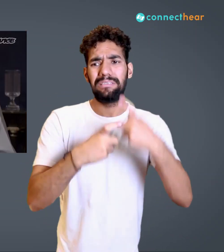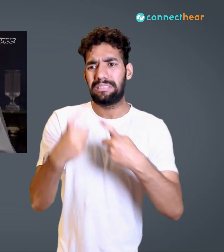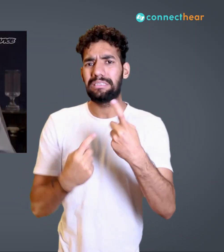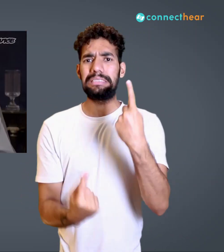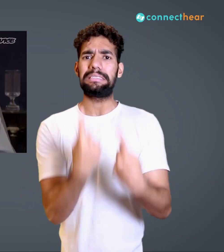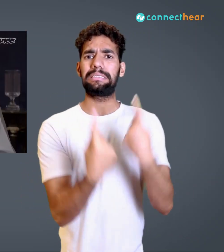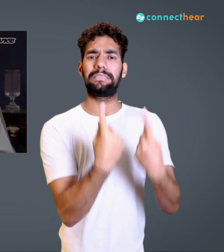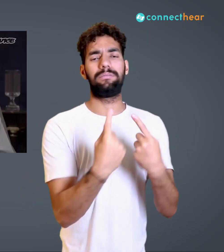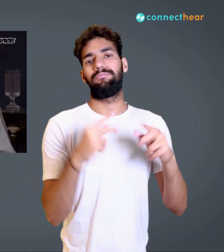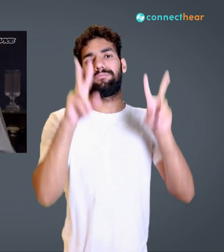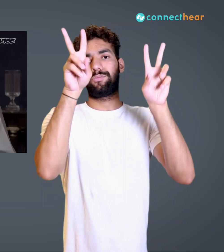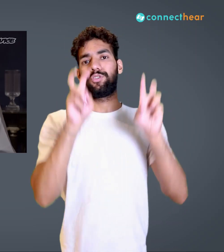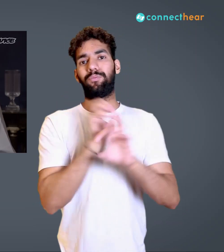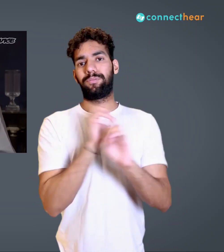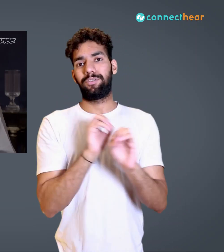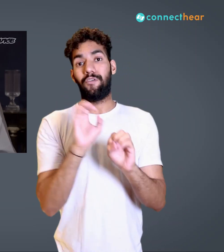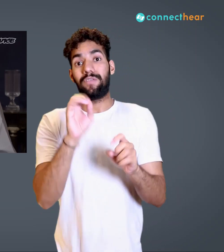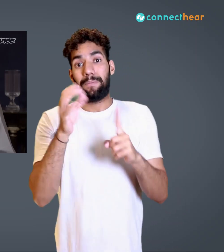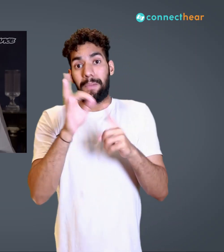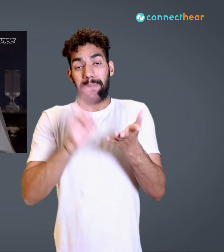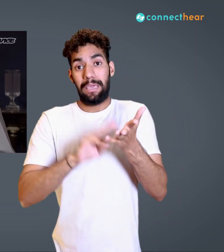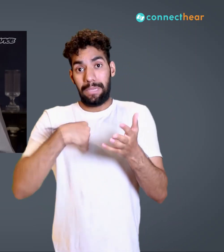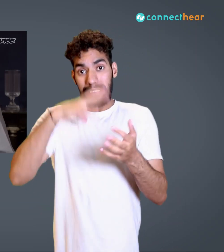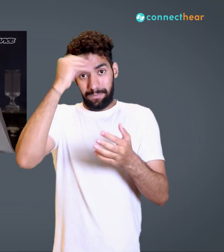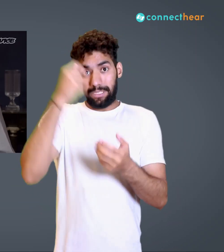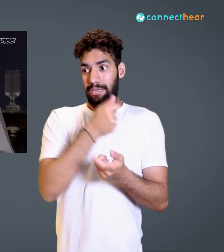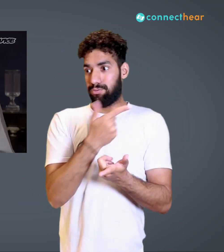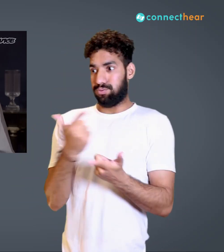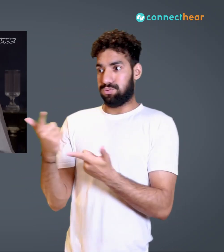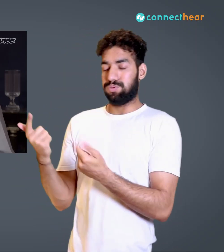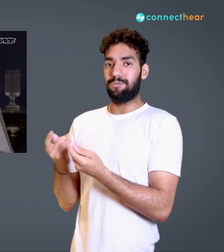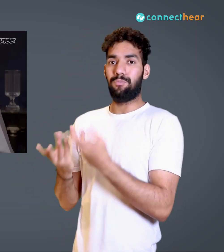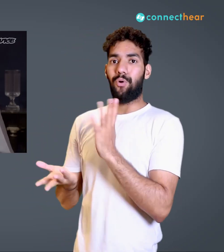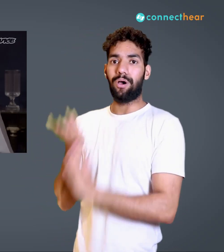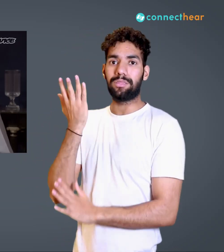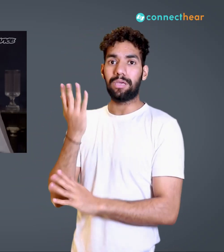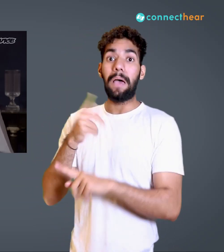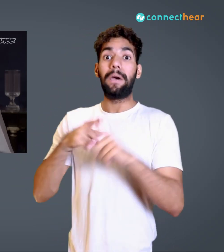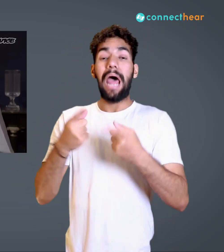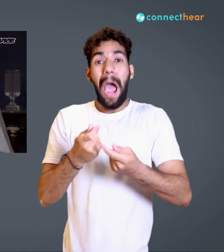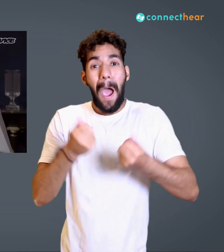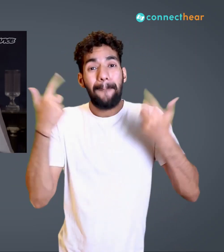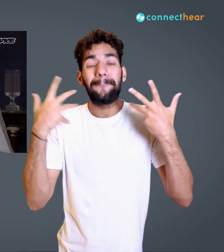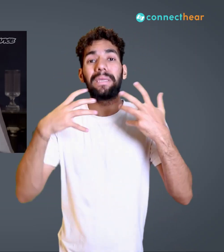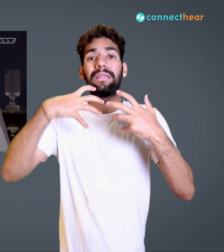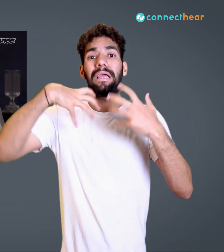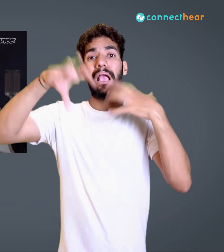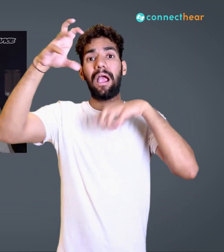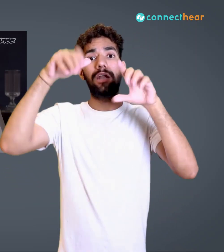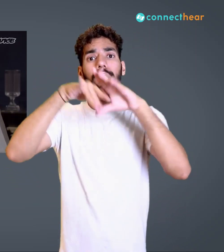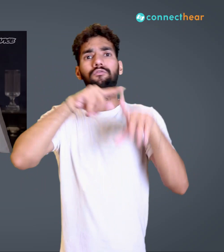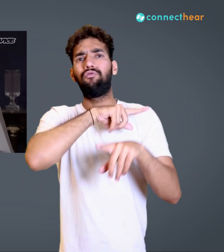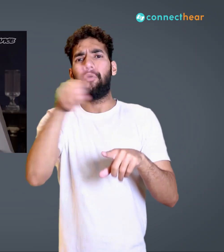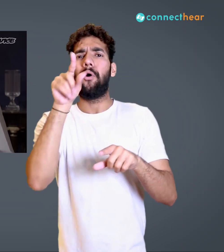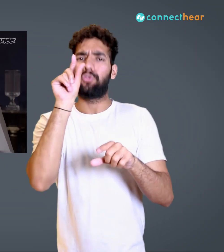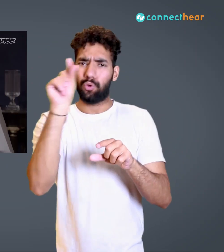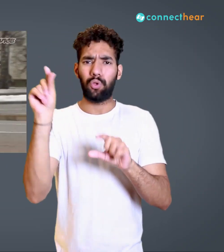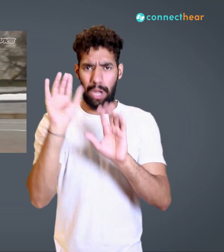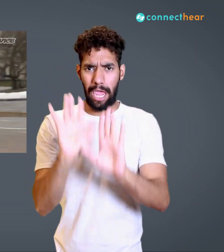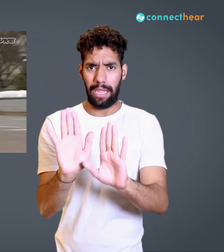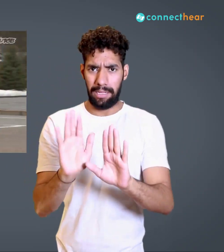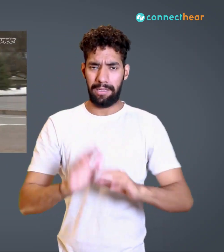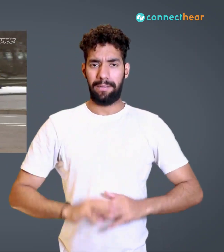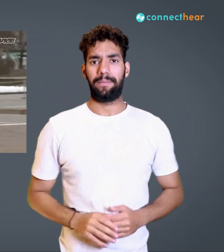have the luxury to criticize when they have a huge amount of vulnerable people. Rich countries, unfortunately, they too are